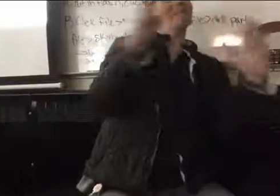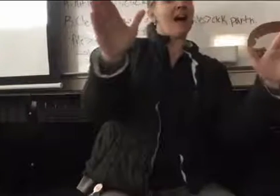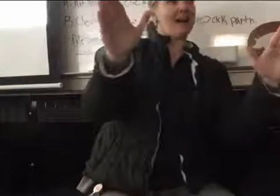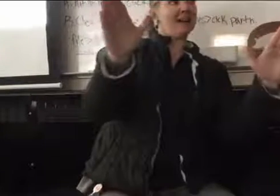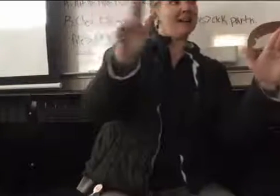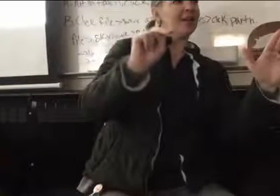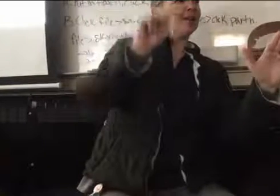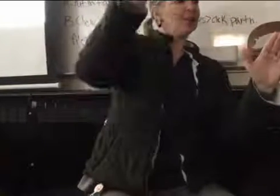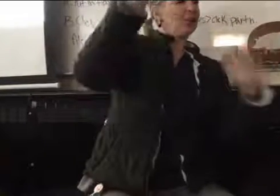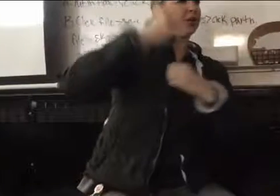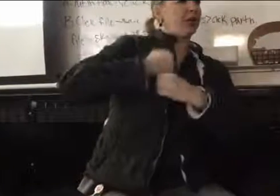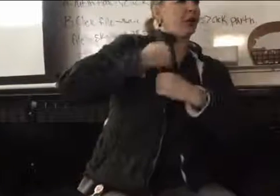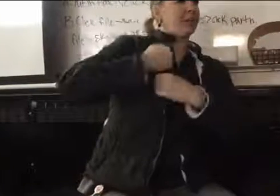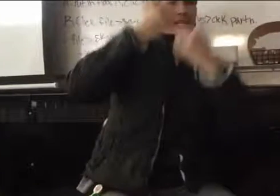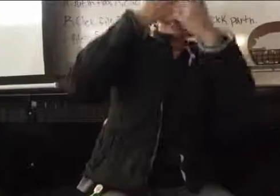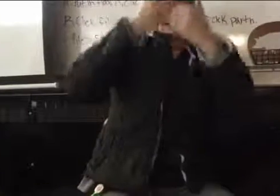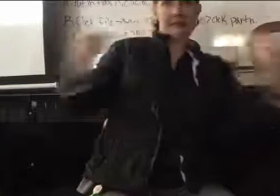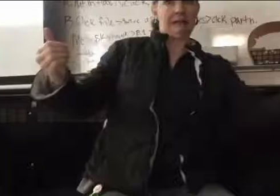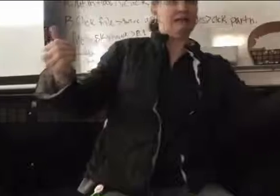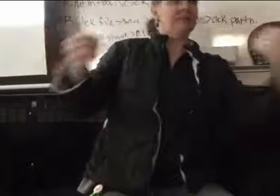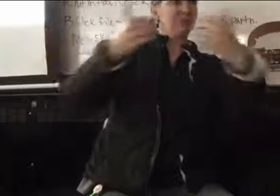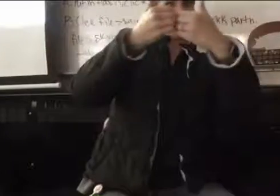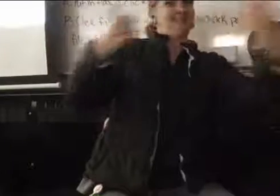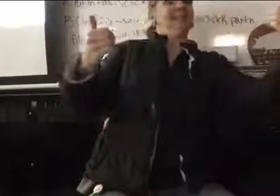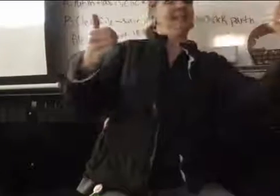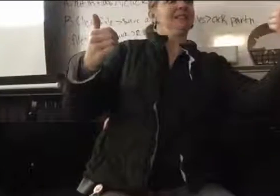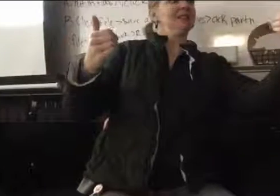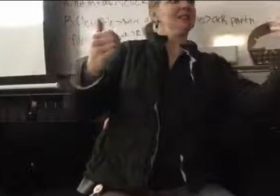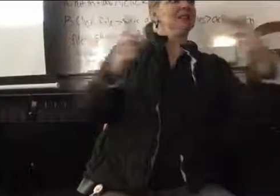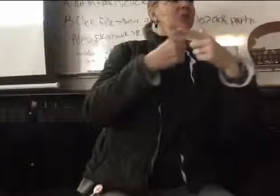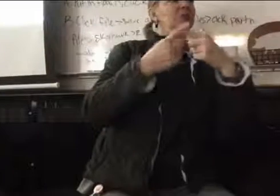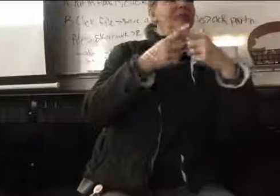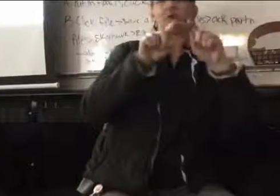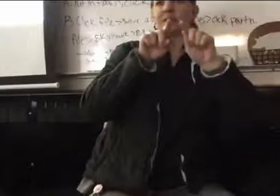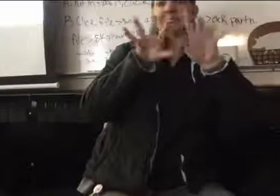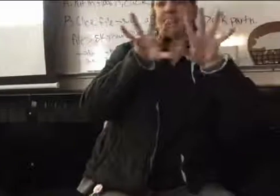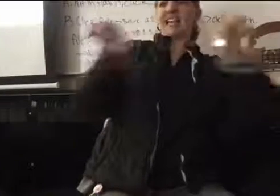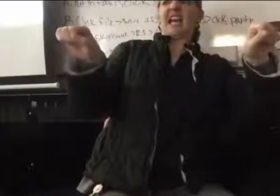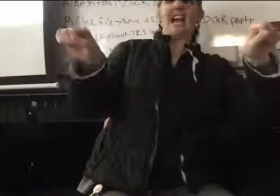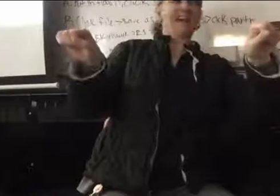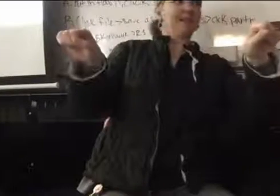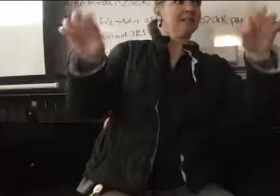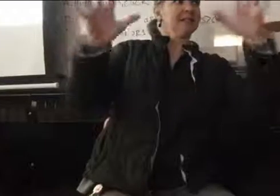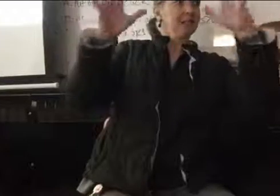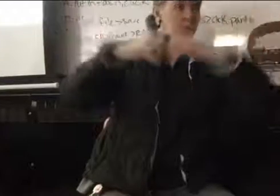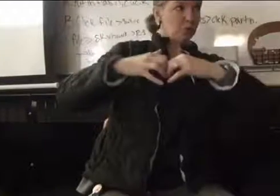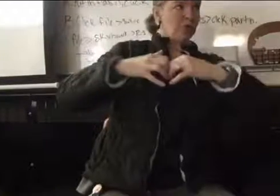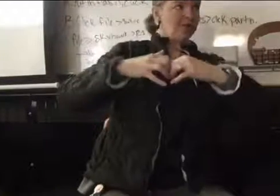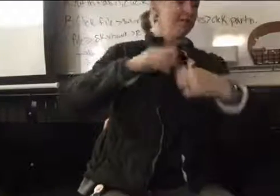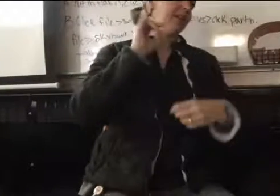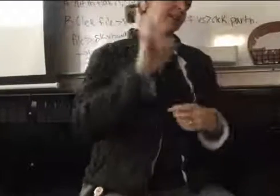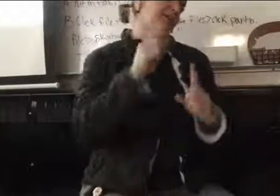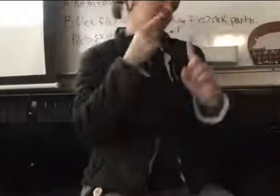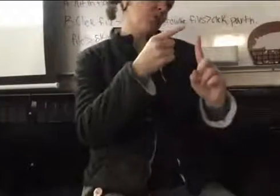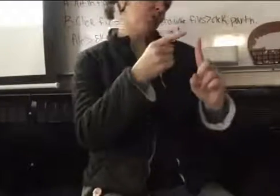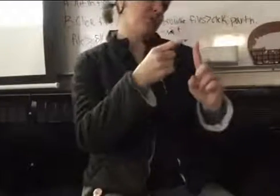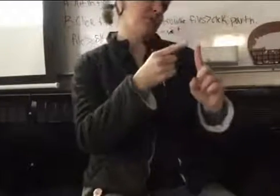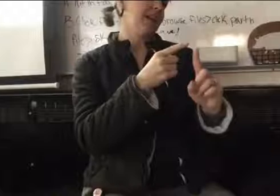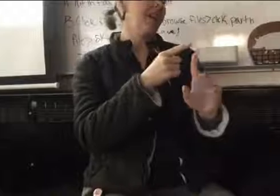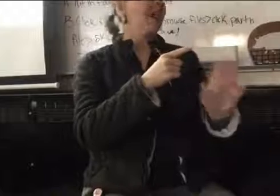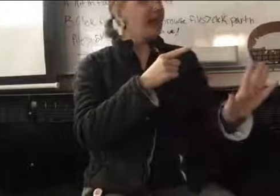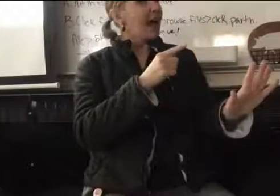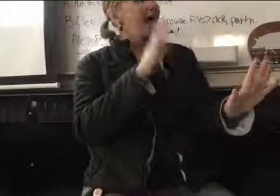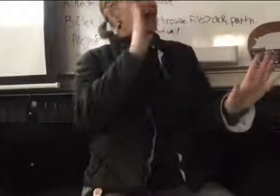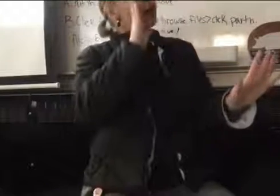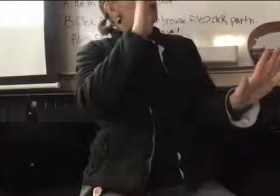two, into one side and one side, so that you can be able to attack them and crumble them. That was the goal. Now, this would have been